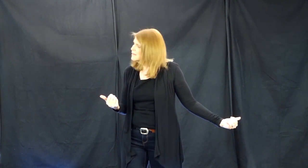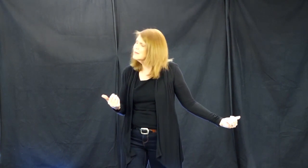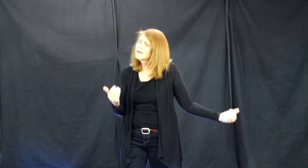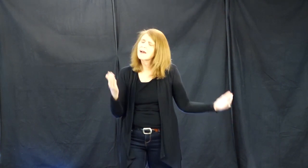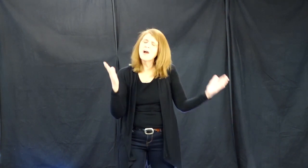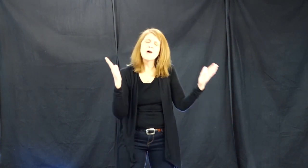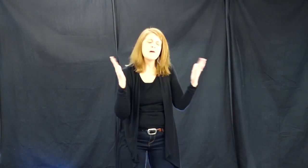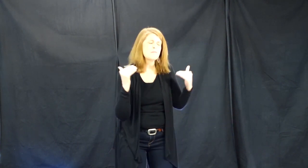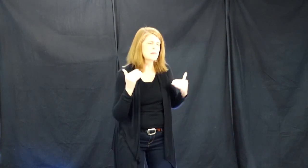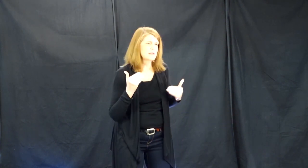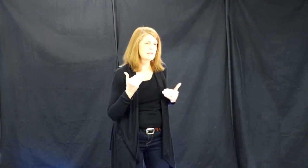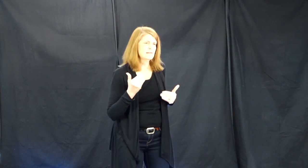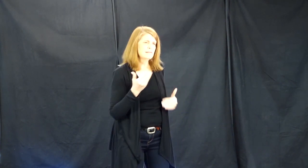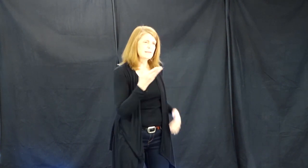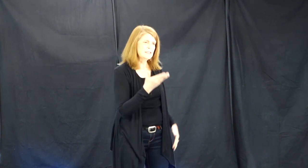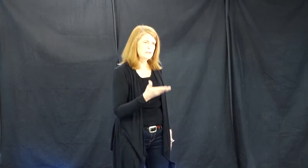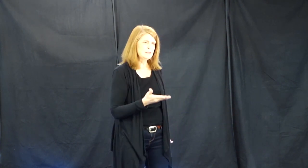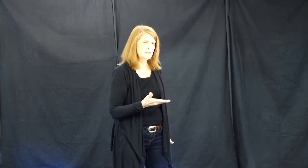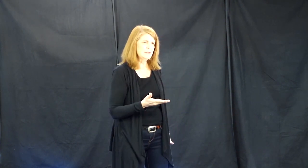I hope that you